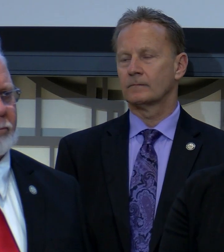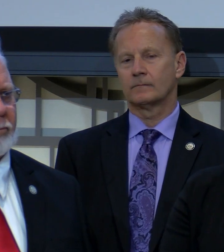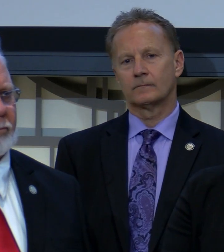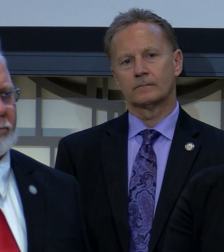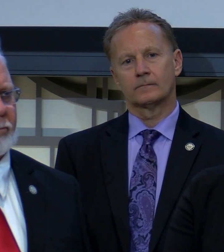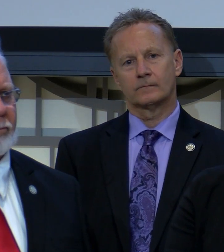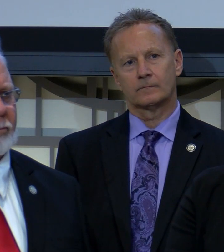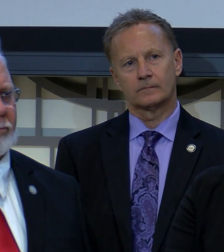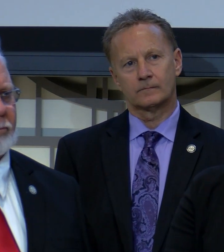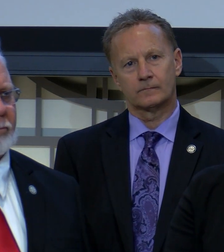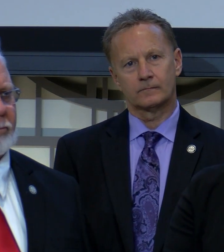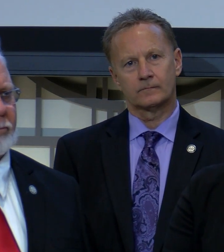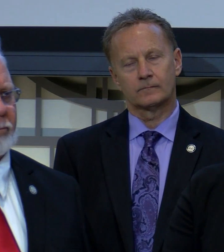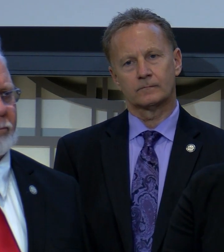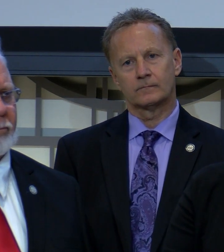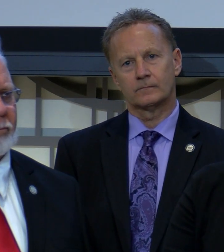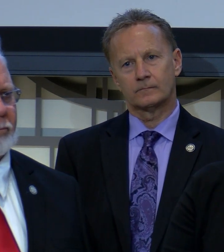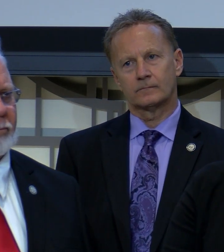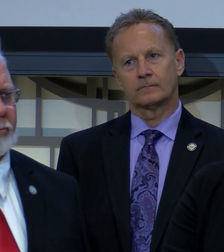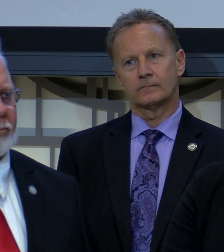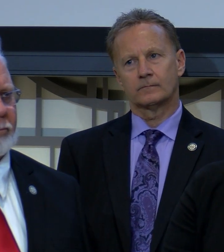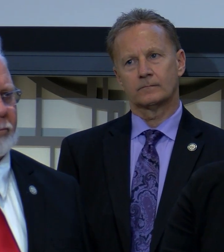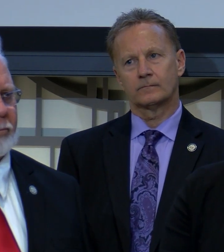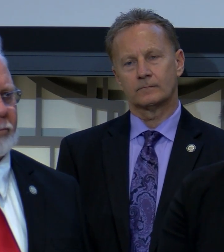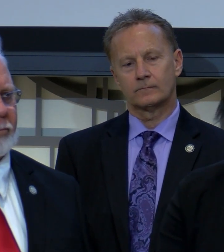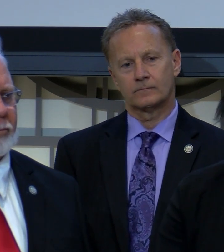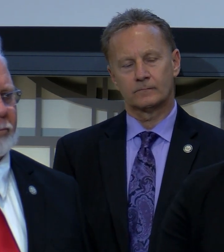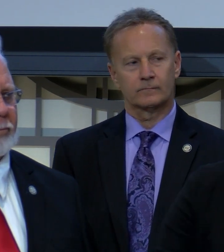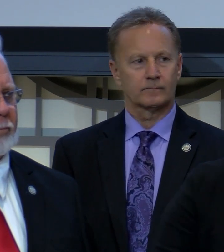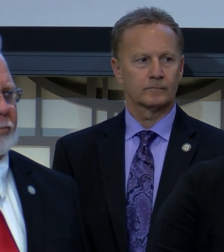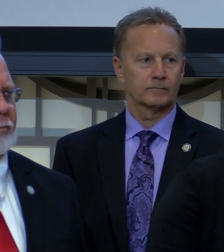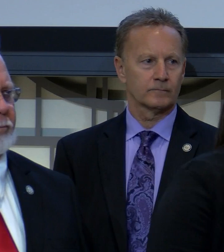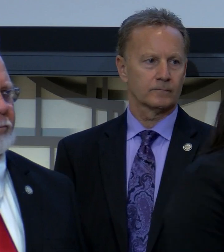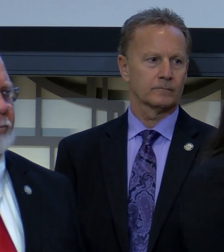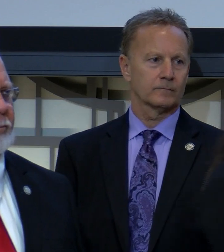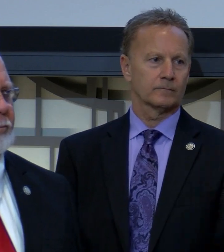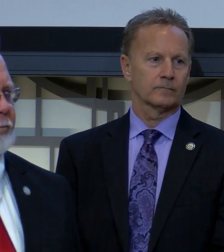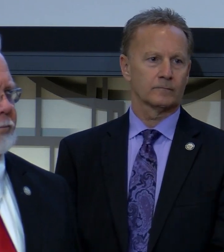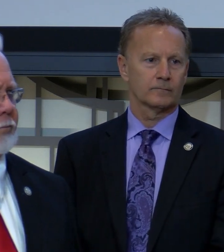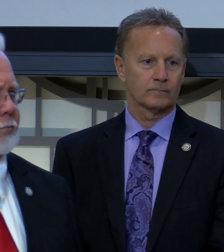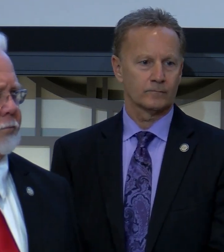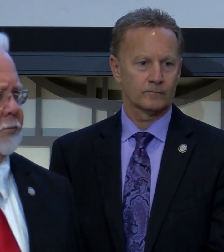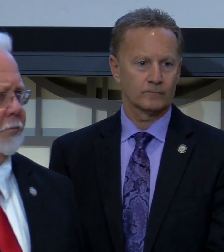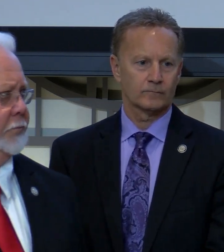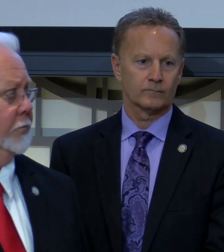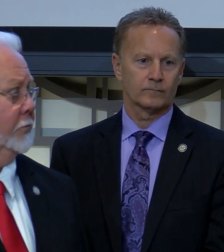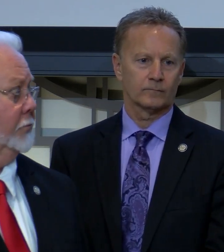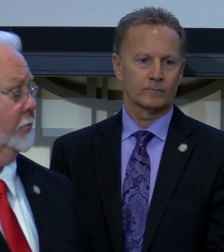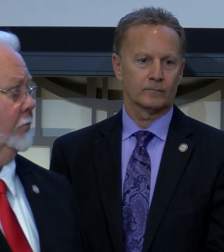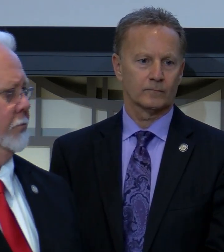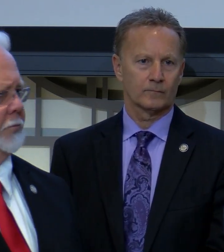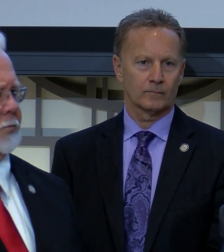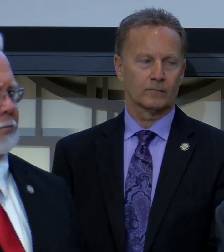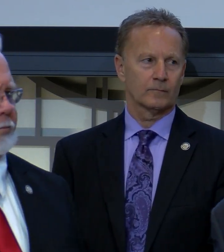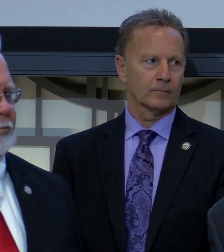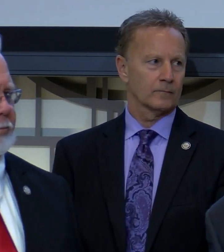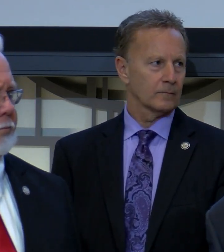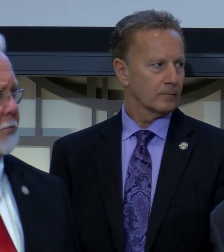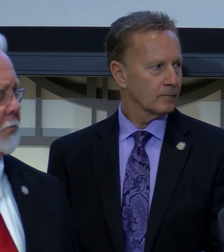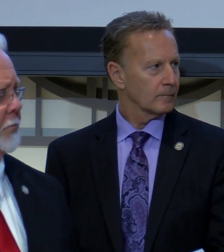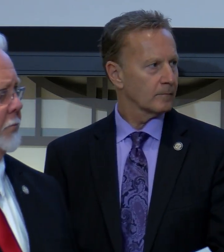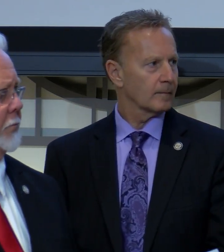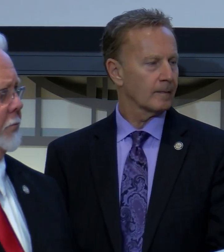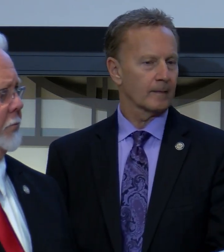supporting our food retailers as we move through this challenging time. Thank you. Thanks, Clara. And Scott